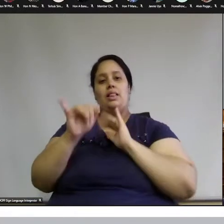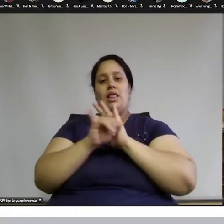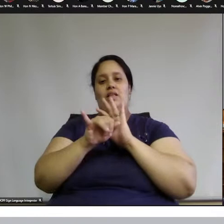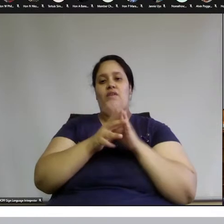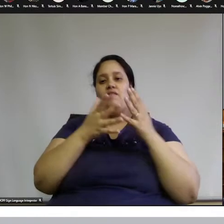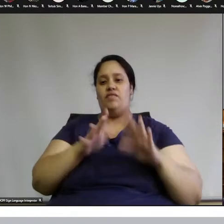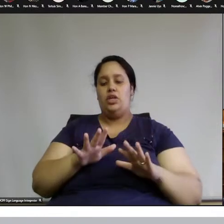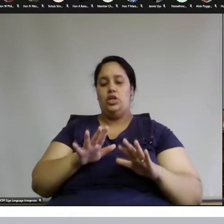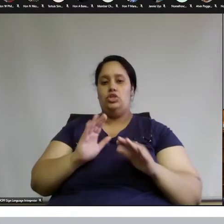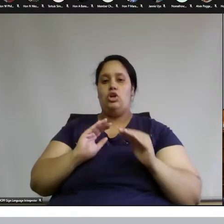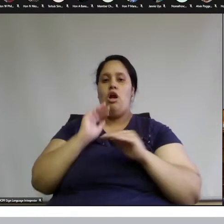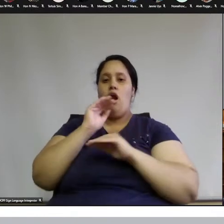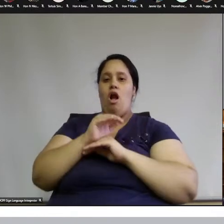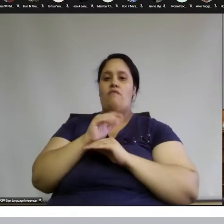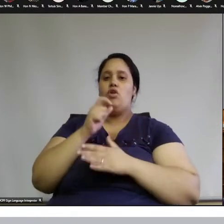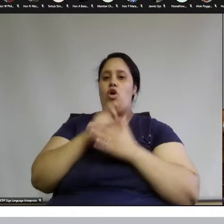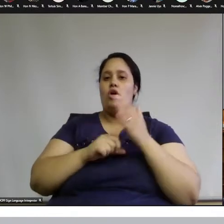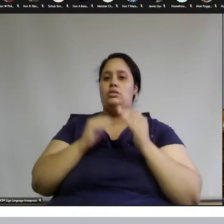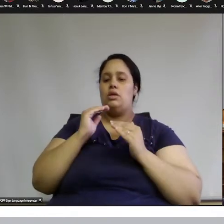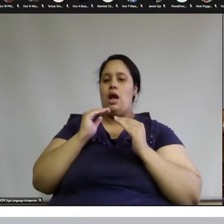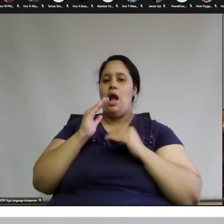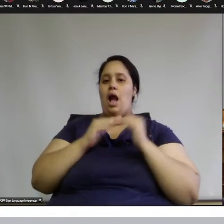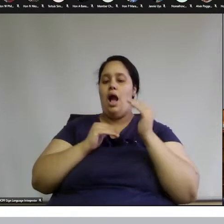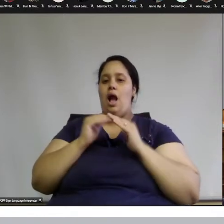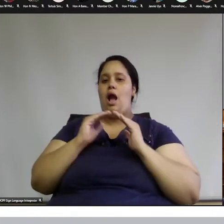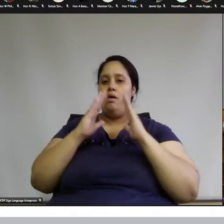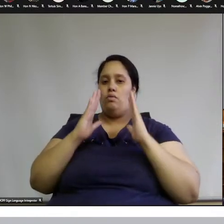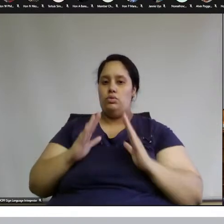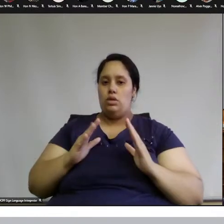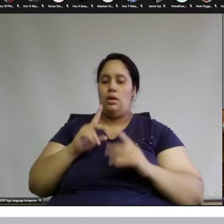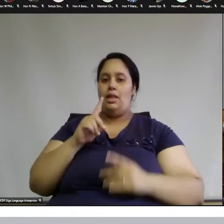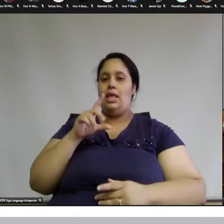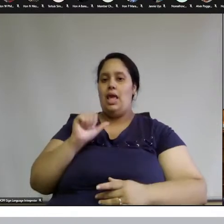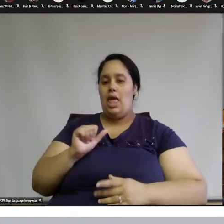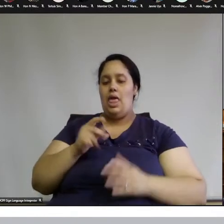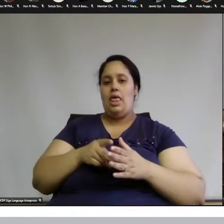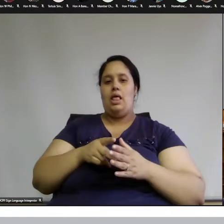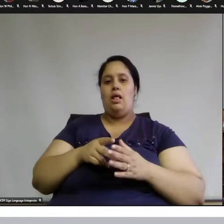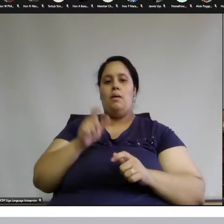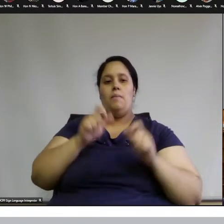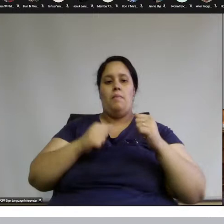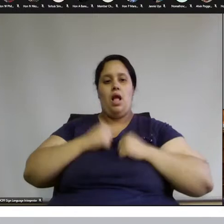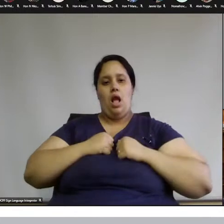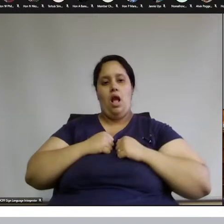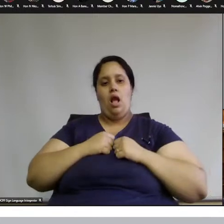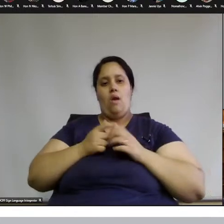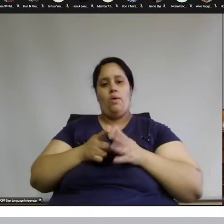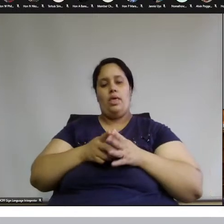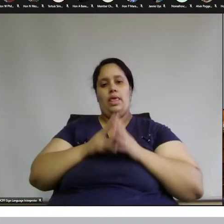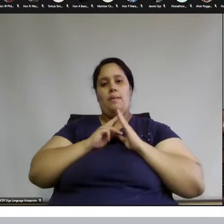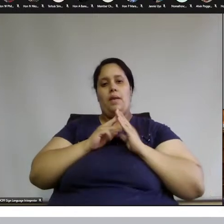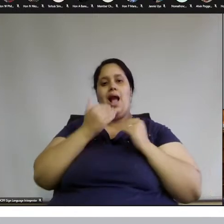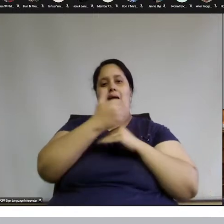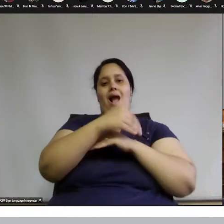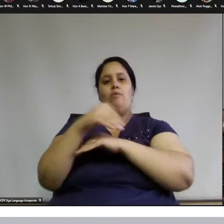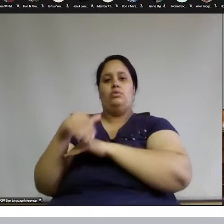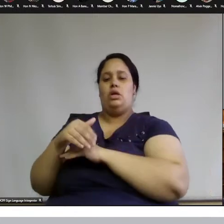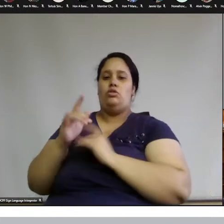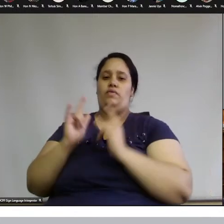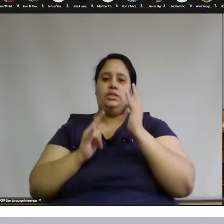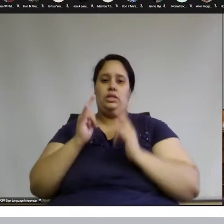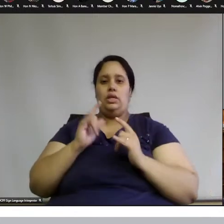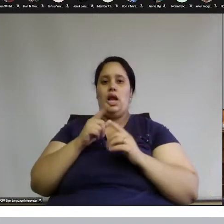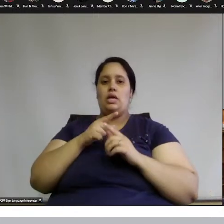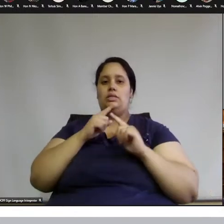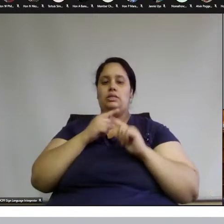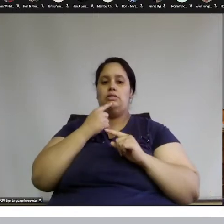for low-cost housing? The DA, which has kept our people on the outskirts of the city and